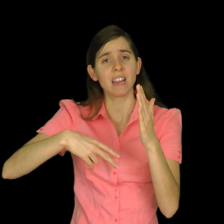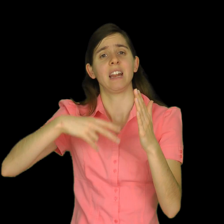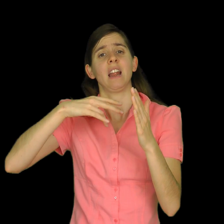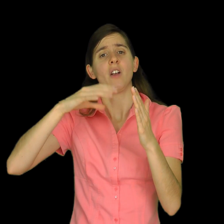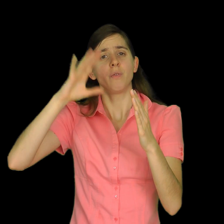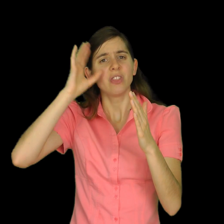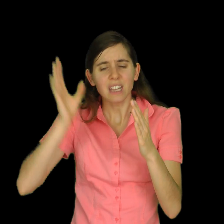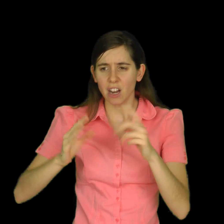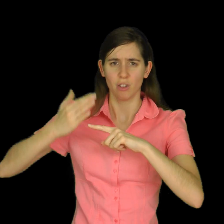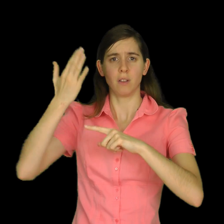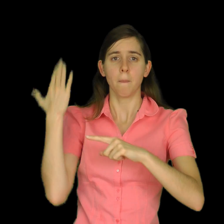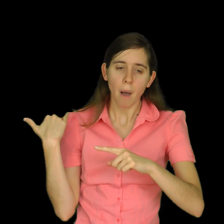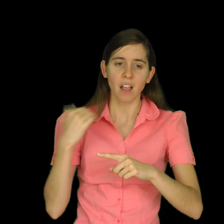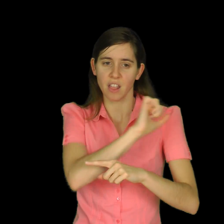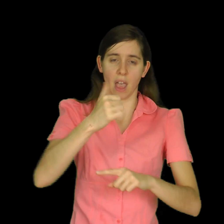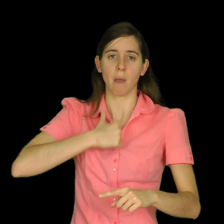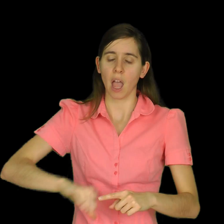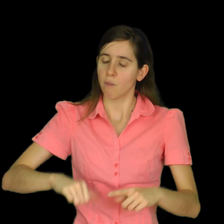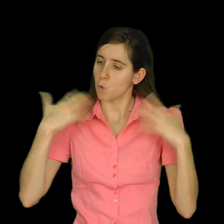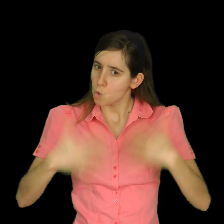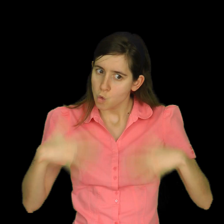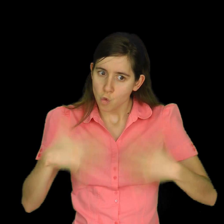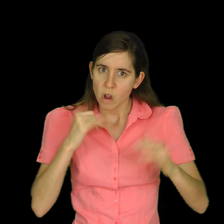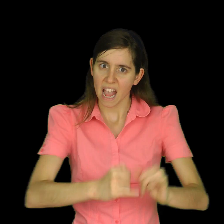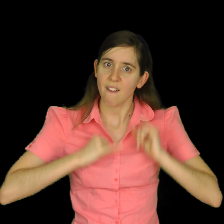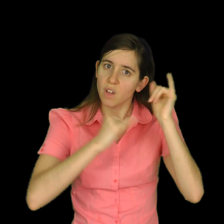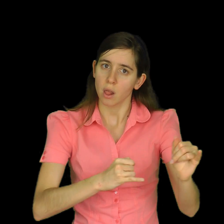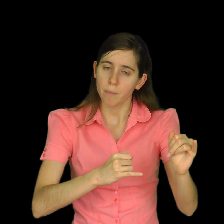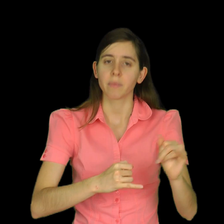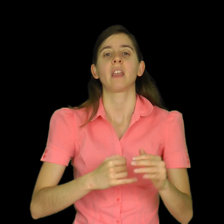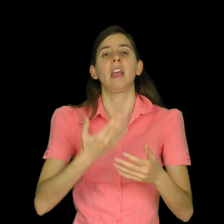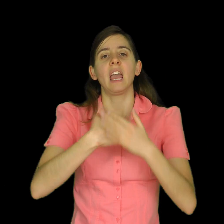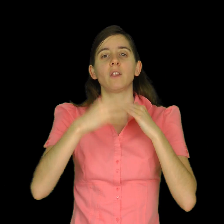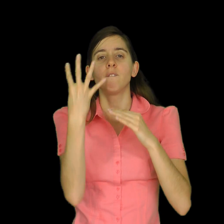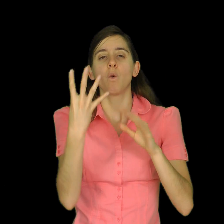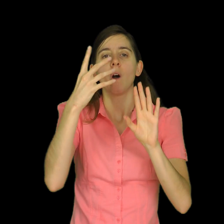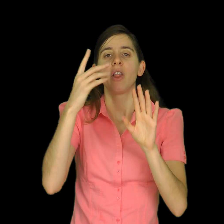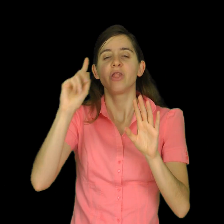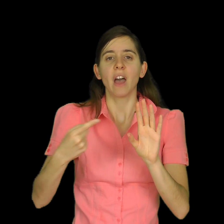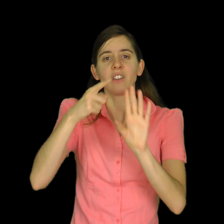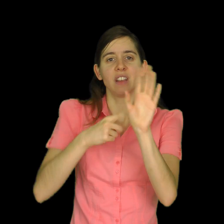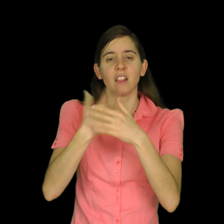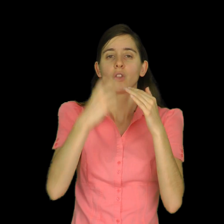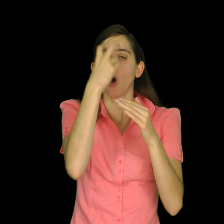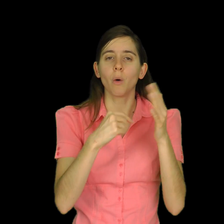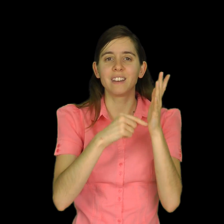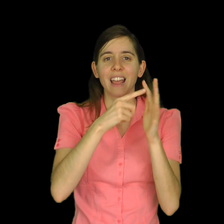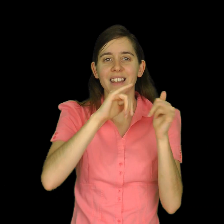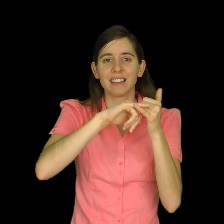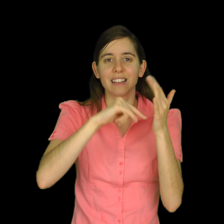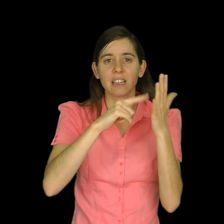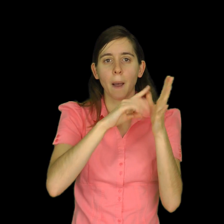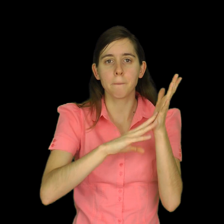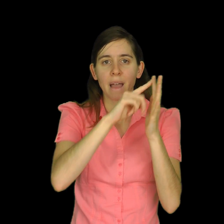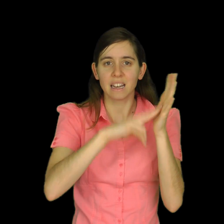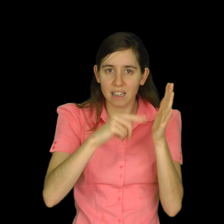up on the back of your neck. What's often overlooked is that in the 4,000 years of the Old Testament, God did a whole lot more than destroy